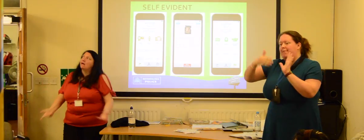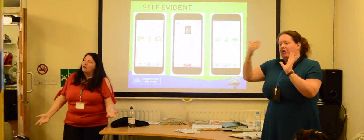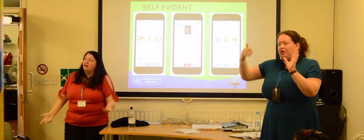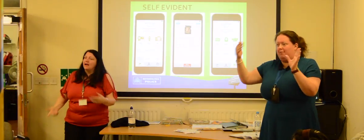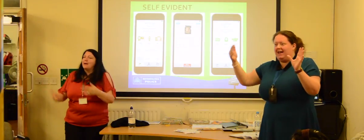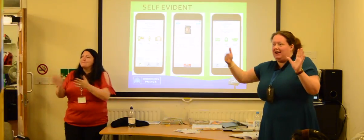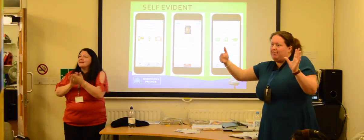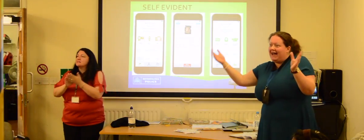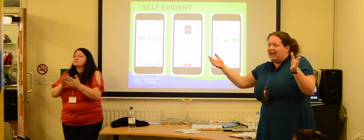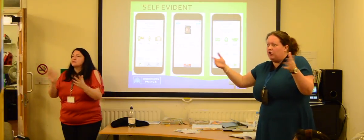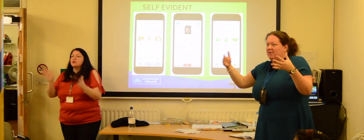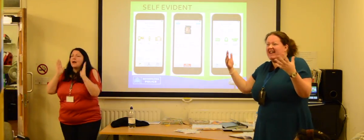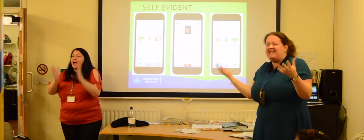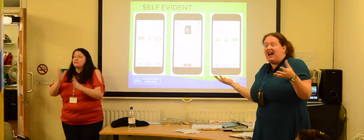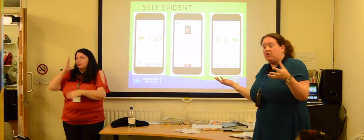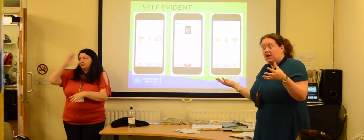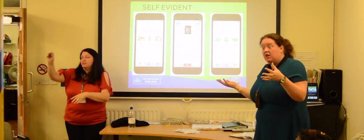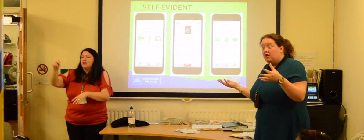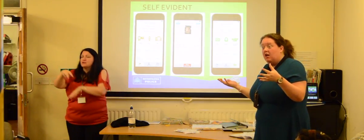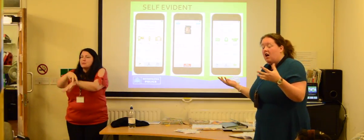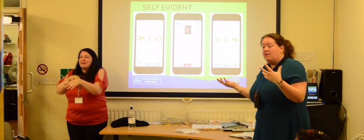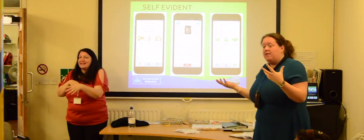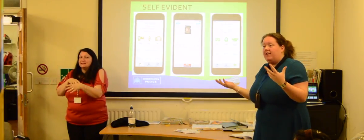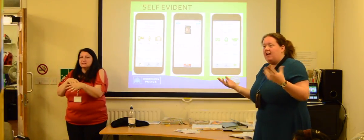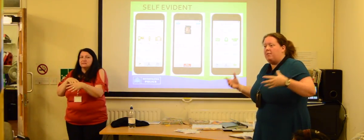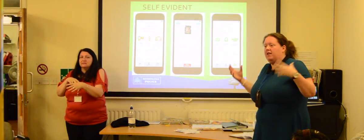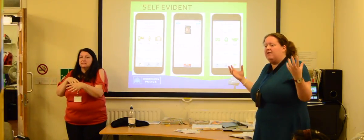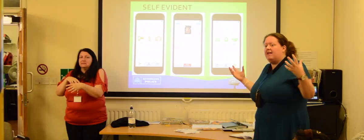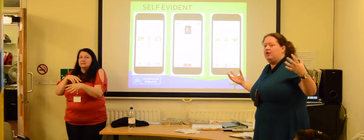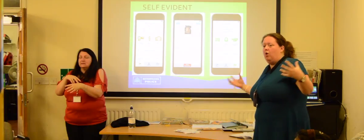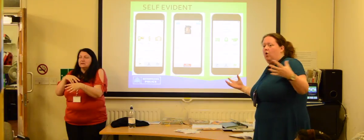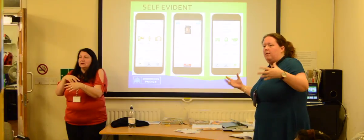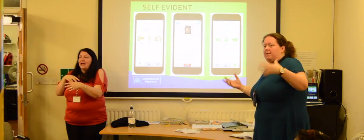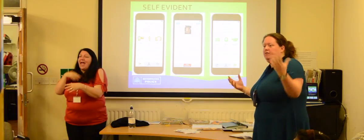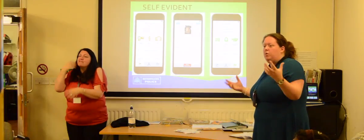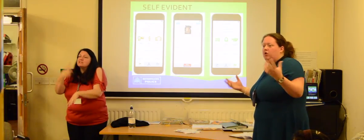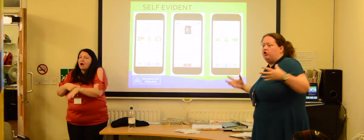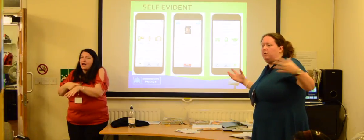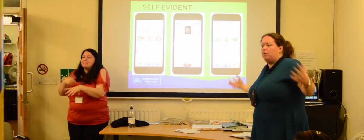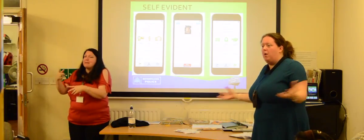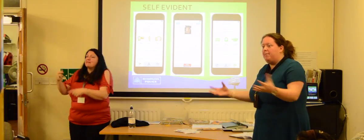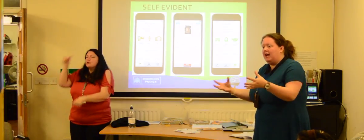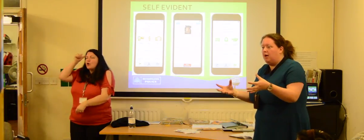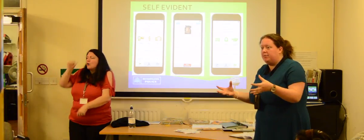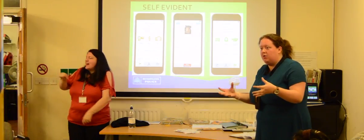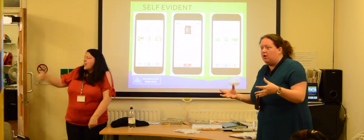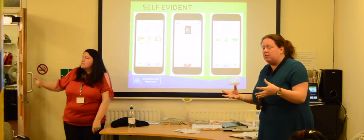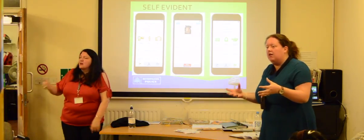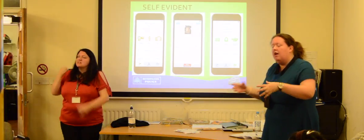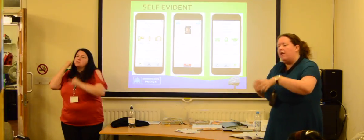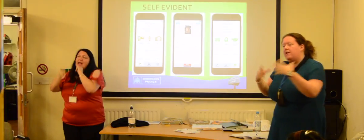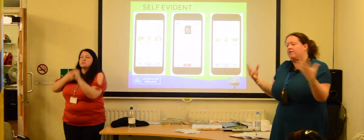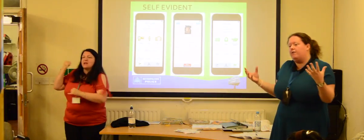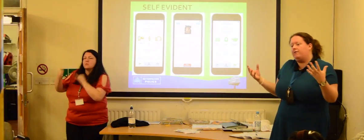you can build up like a little package and almost like a diary of everything that's happened and then send it all maybe after a week or 2 weeks in one big lump to